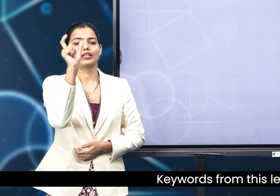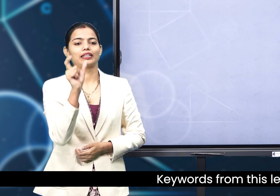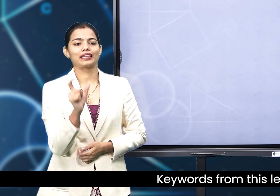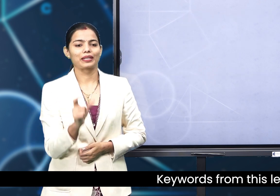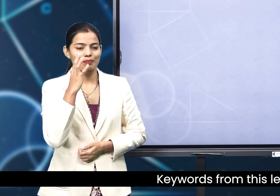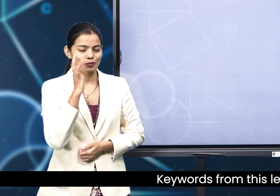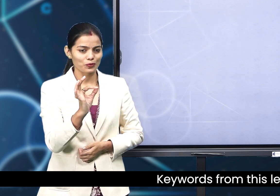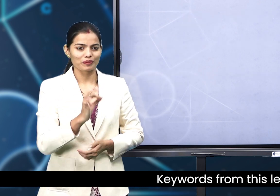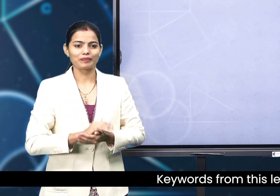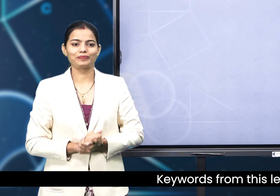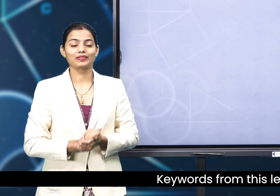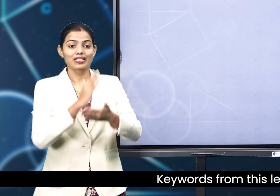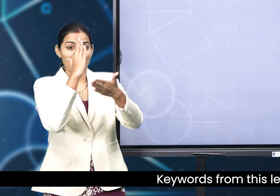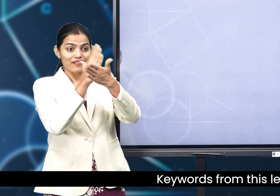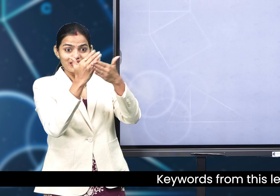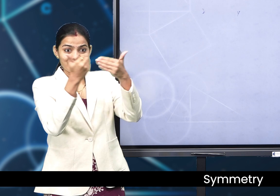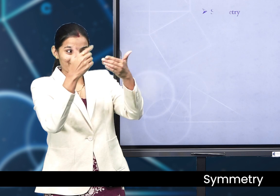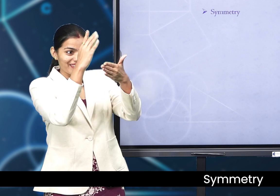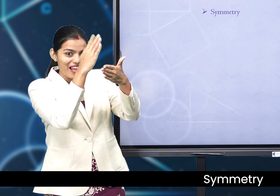Keywords from this lesson: symmetry,